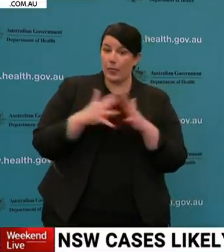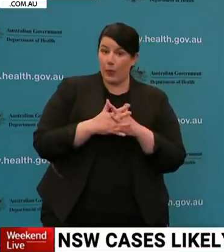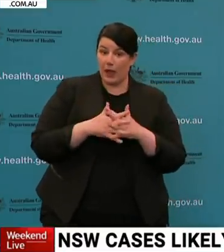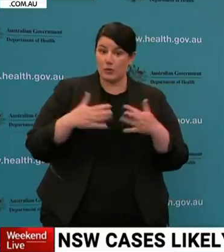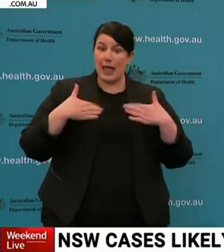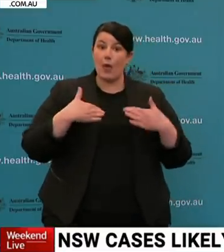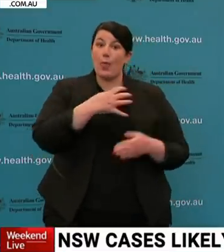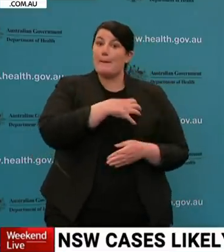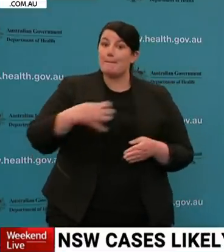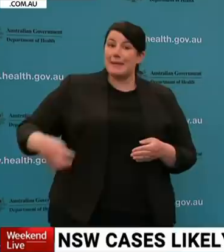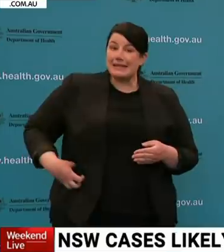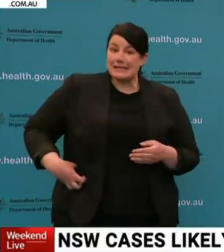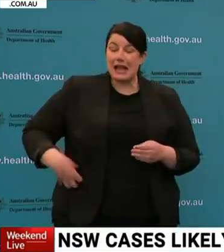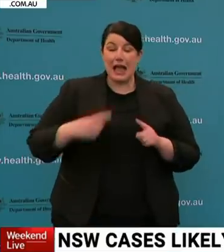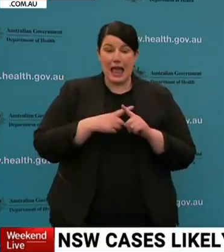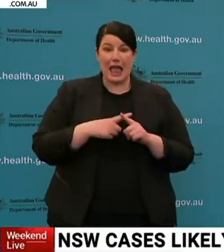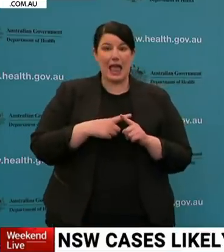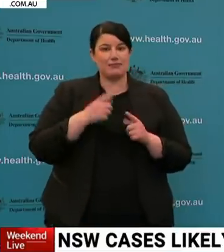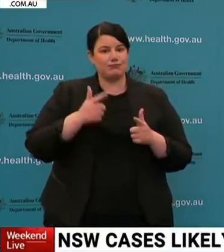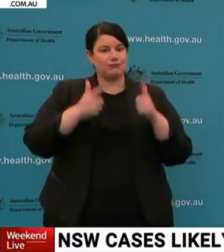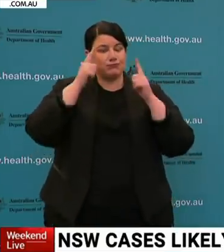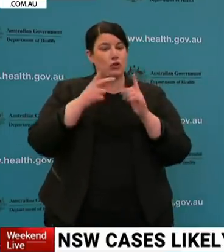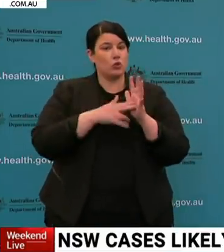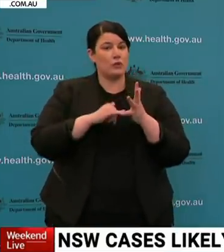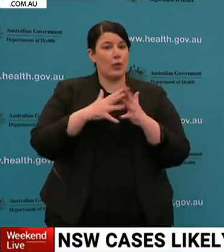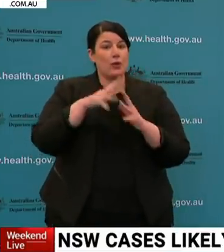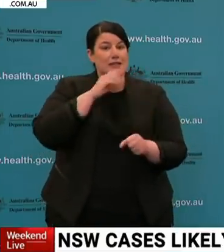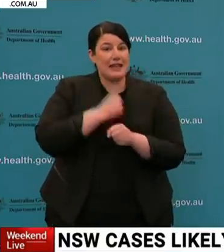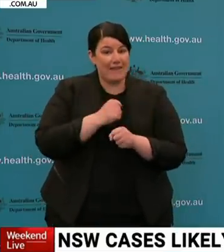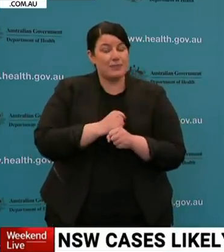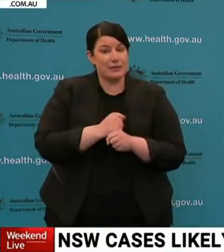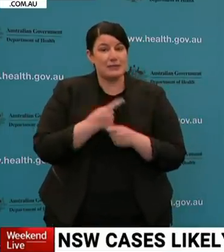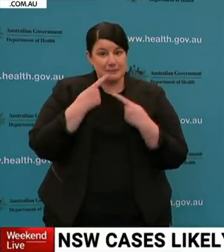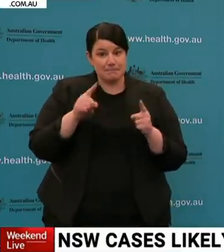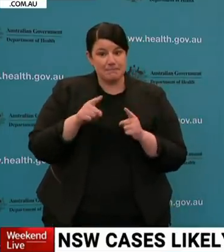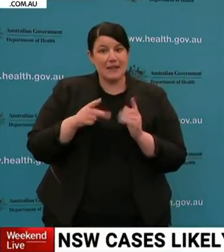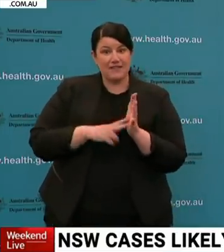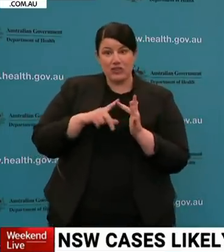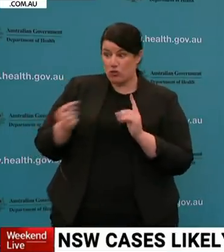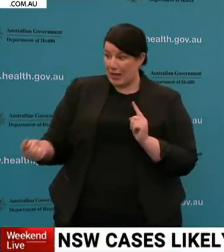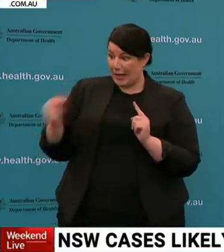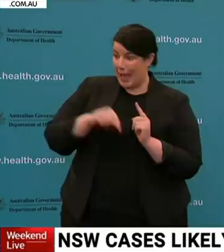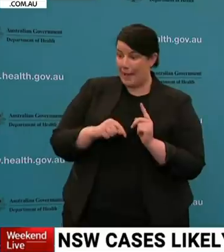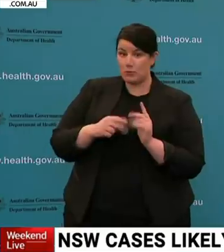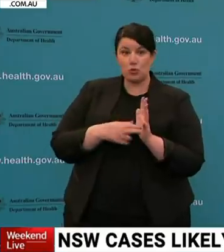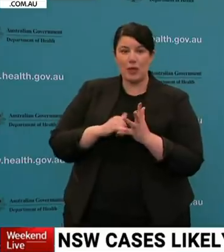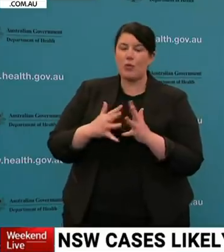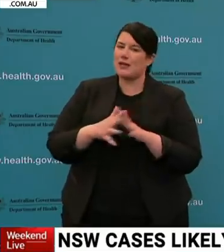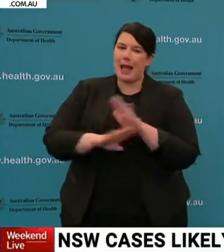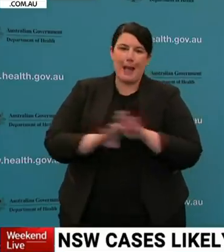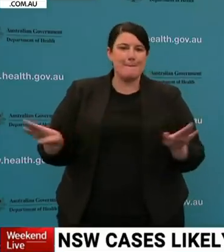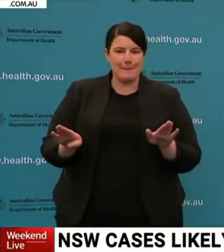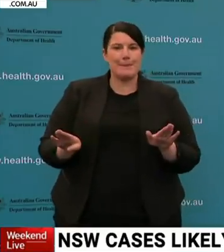Health Minister and the Premier have made some very clear statements about their preference for Victorians travelling in New South